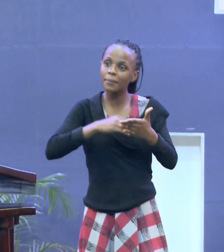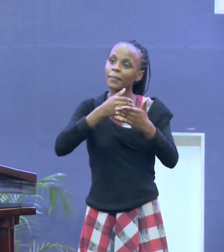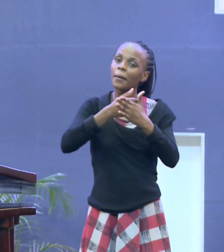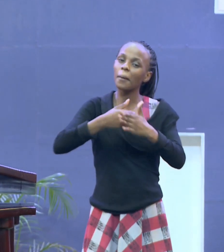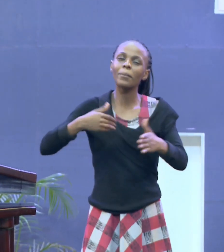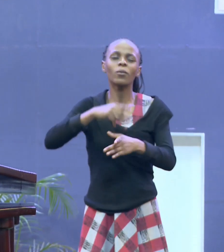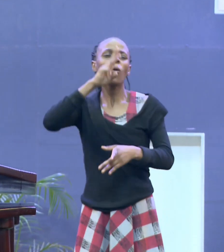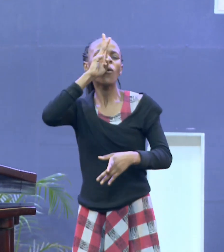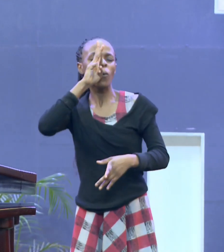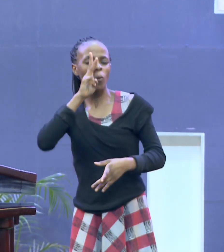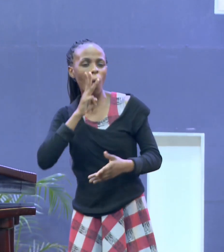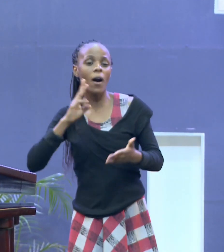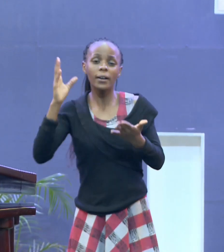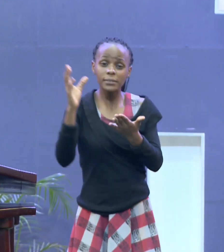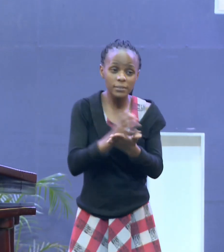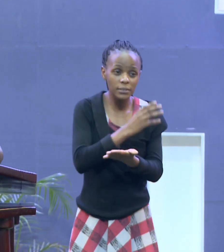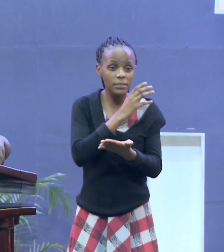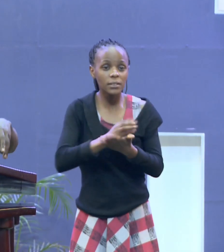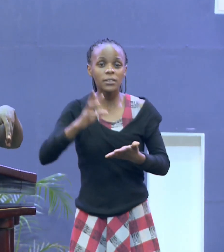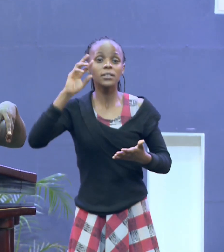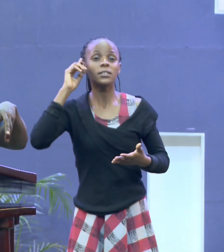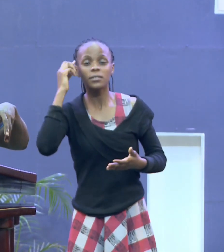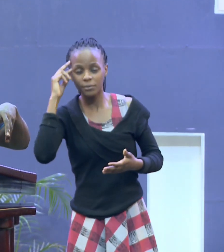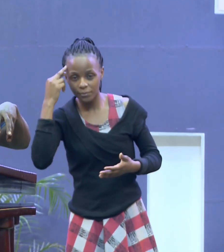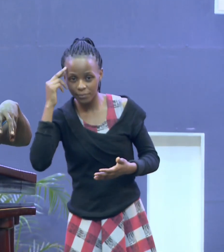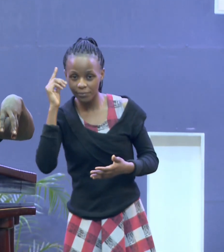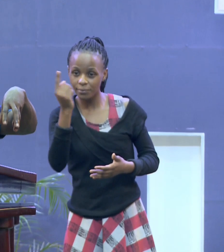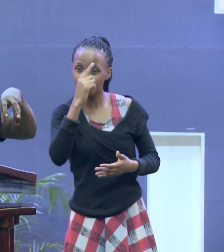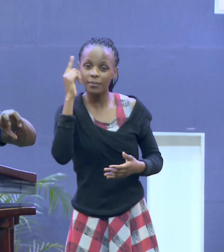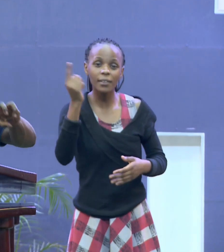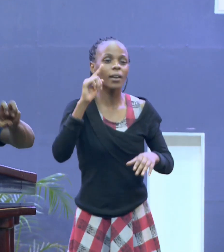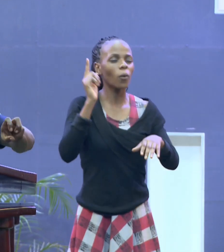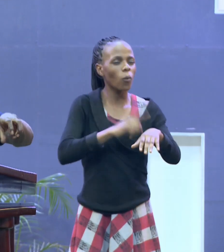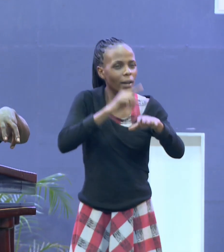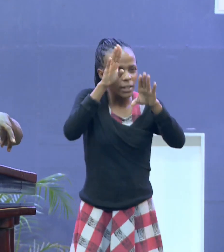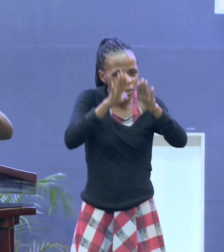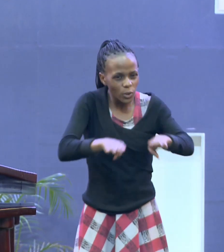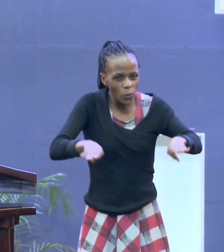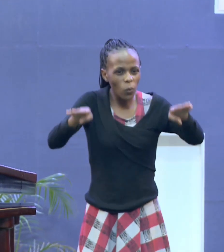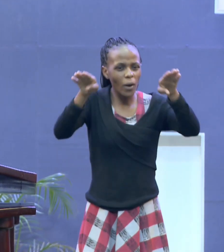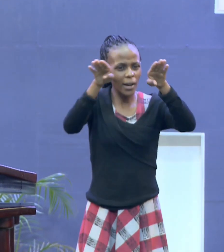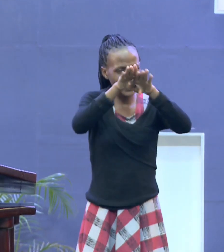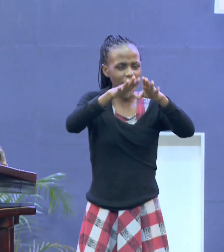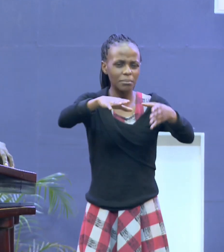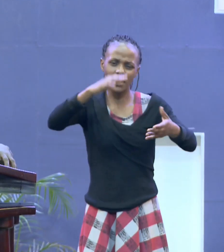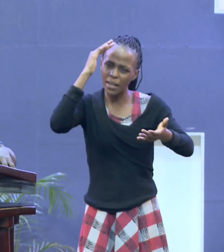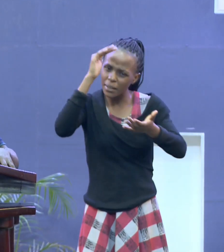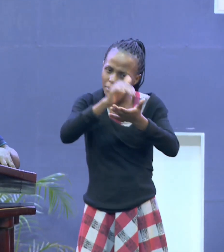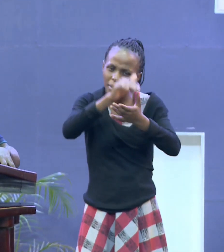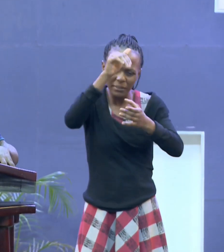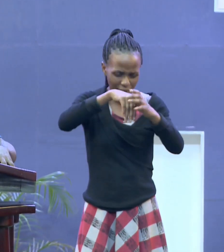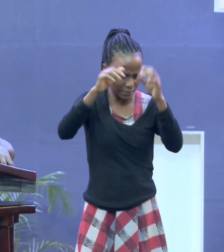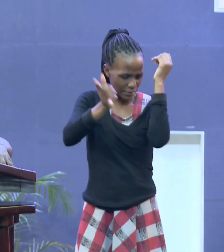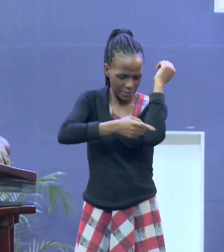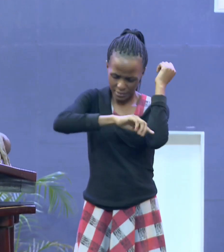you are conforming with taking alcohol. And you are